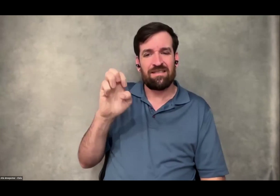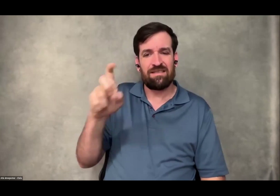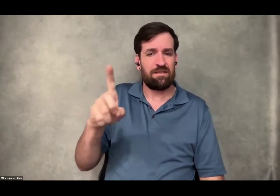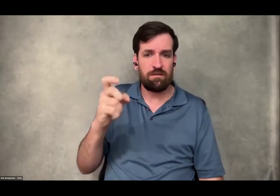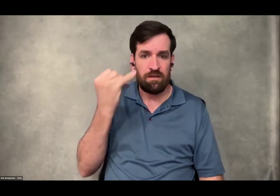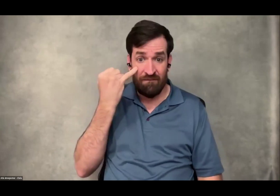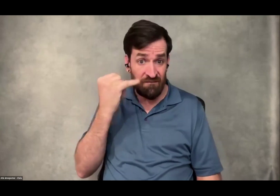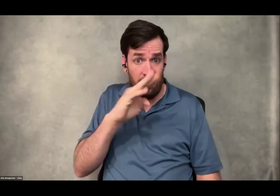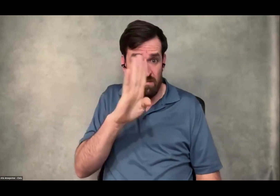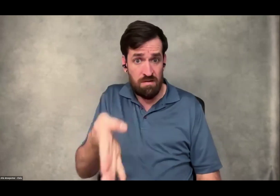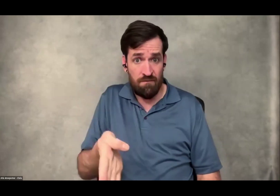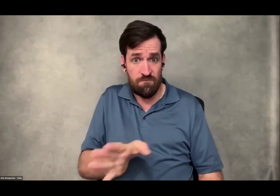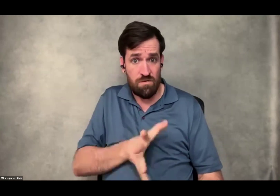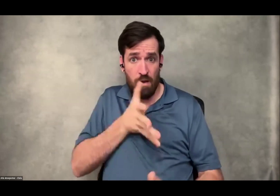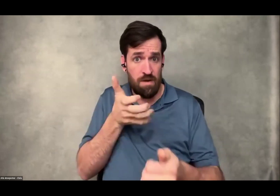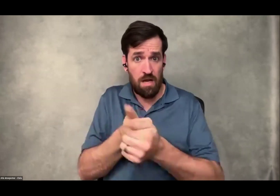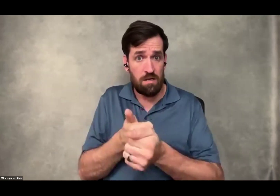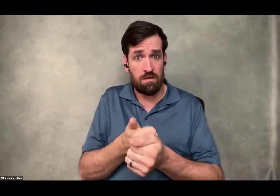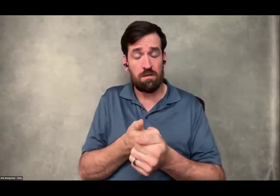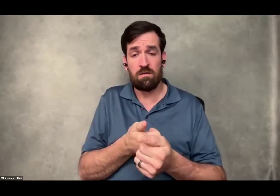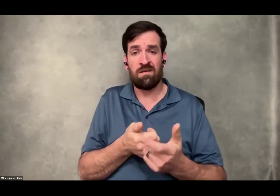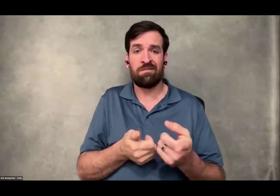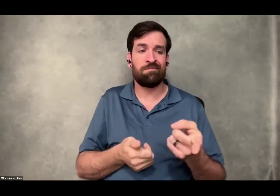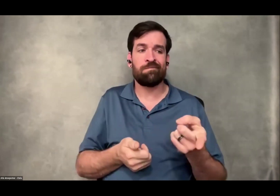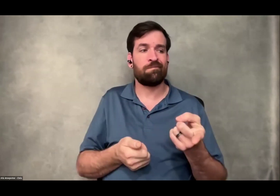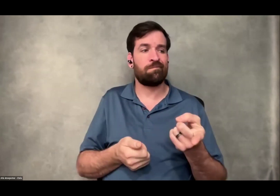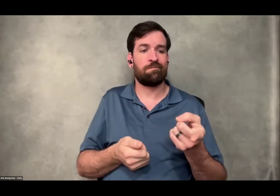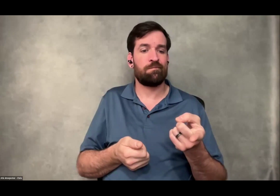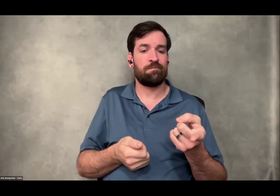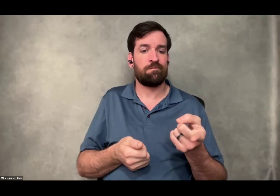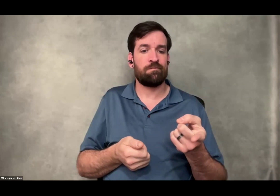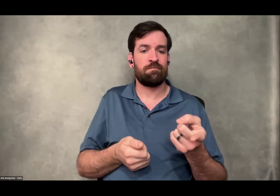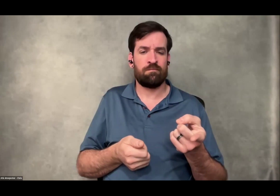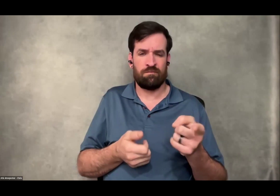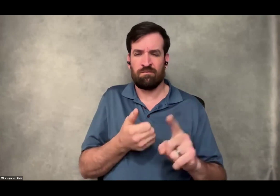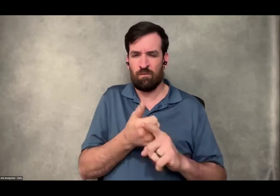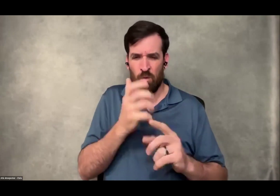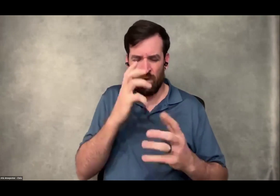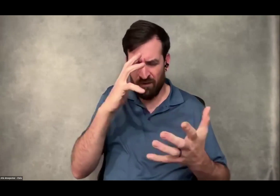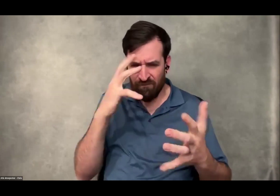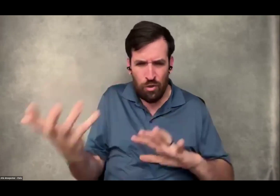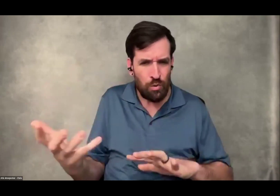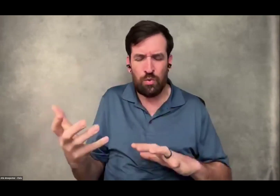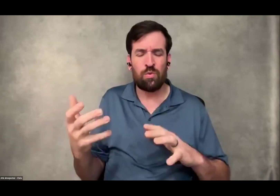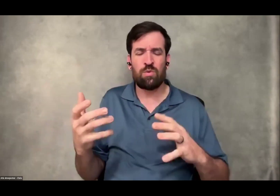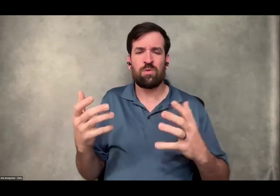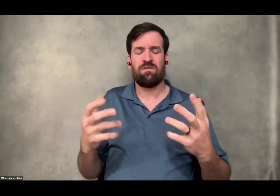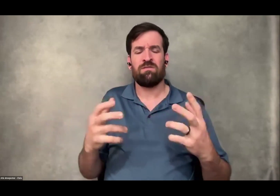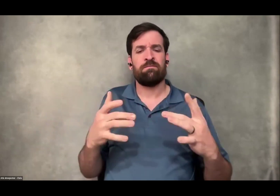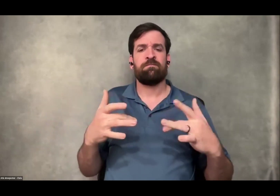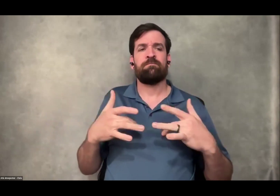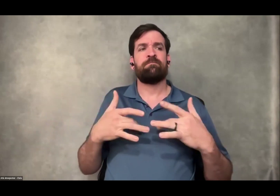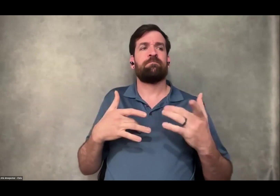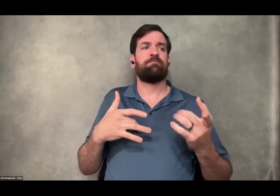updated, then it won't find, or it'll be confused, or it's very prone to